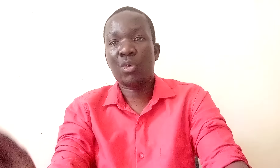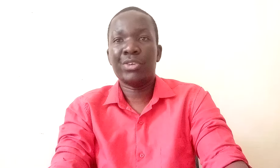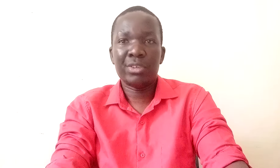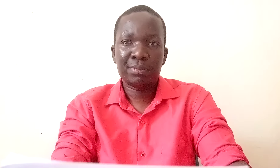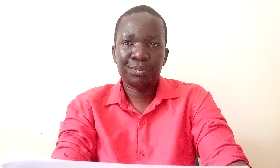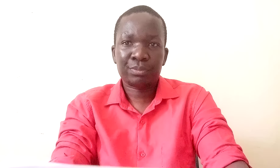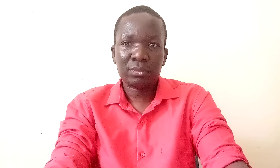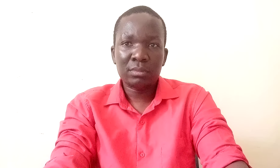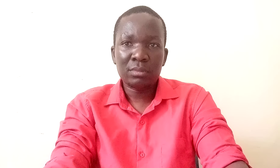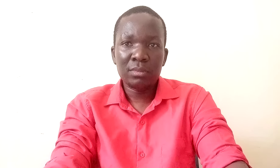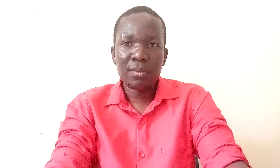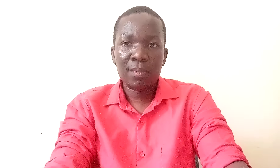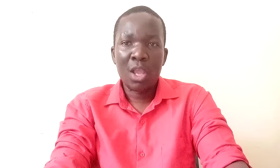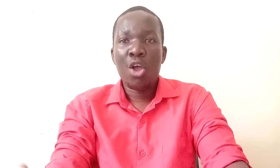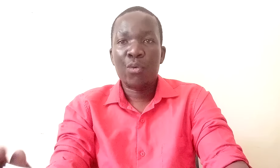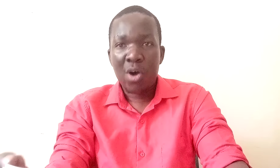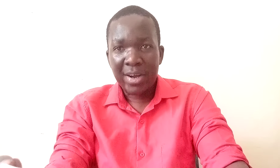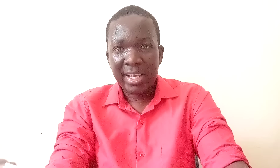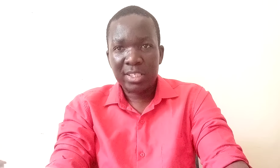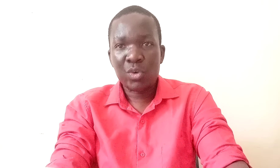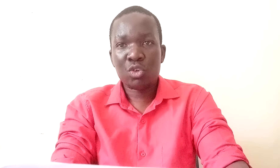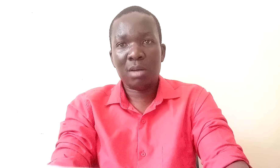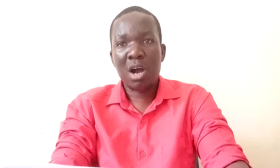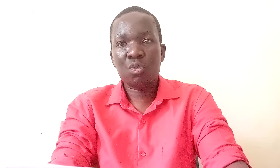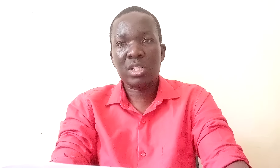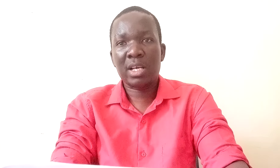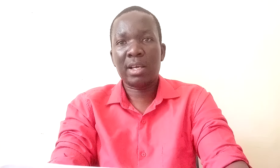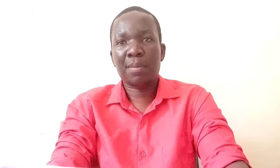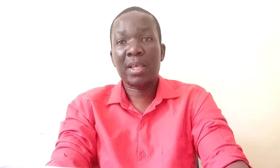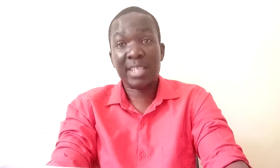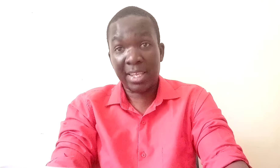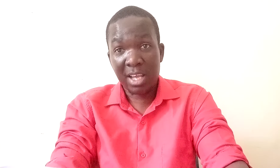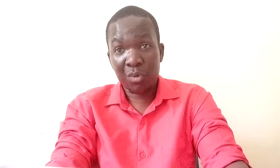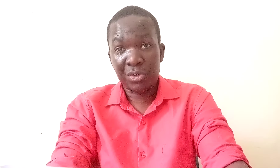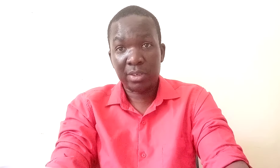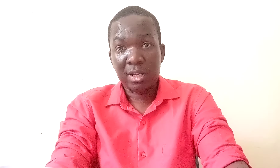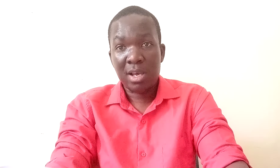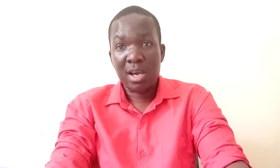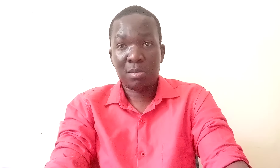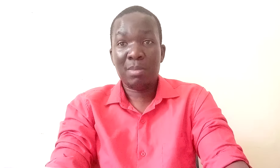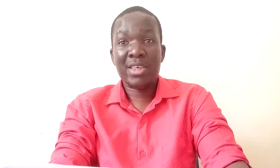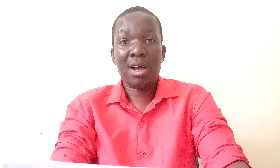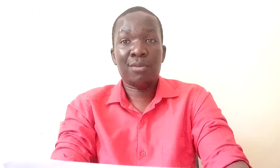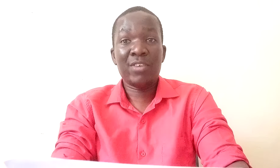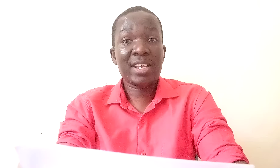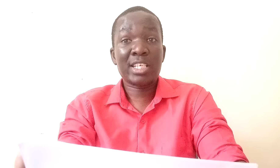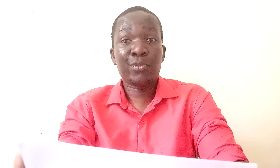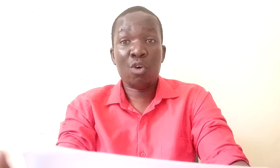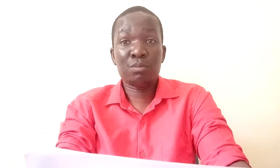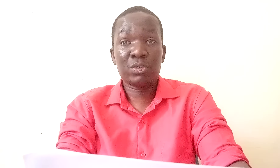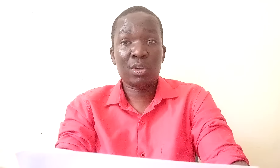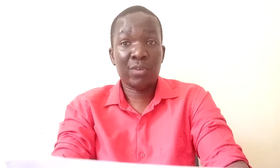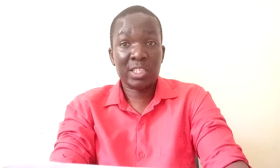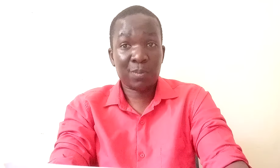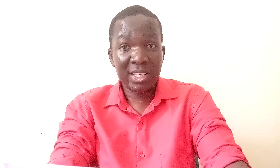language. For our case, we are talking about sign language. Remember, there are various forms of